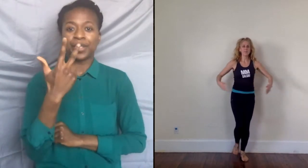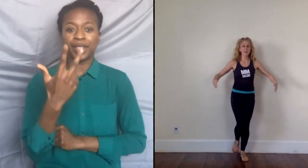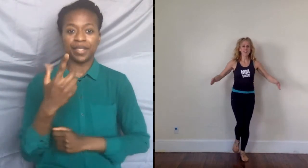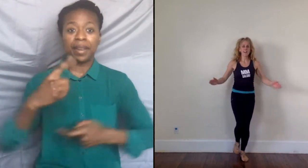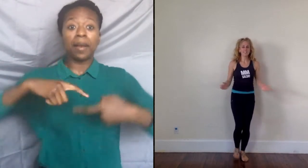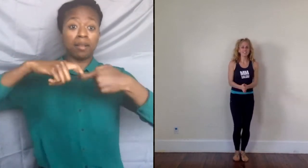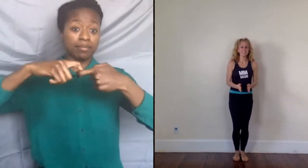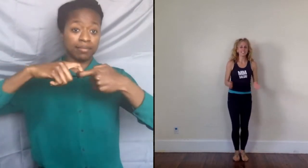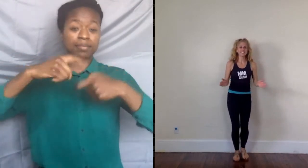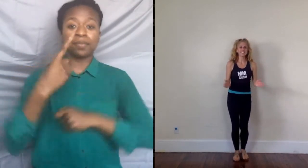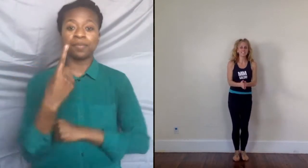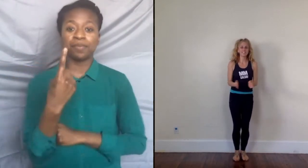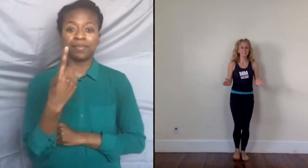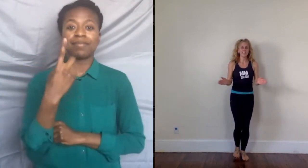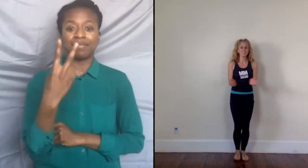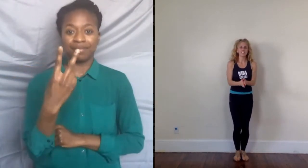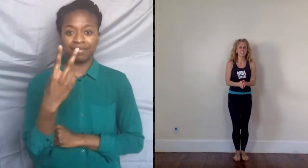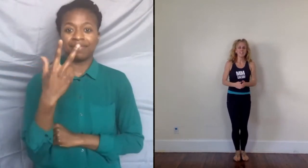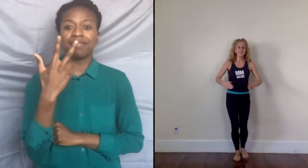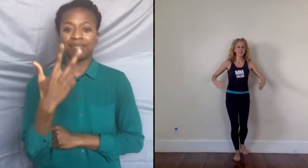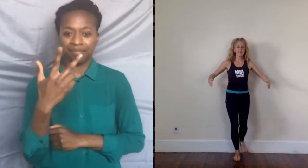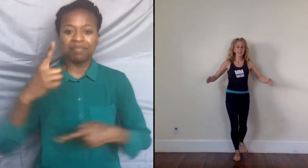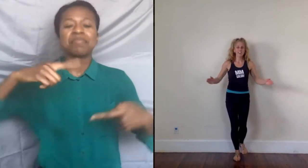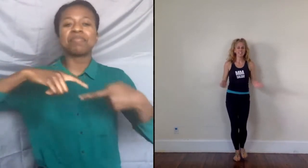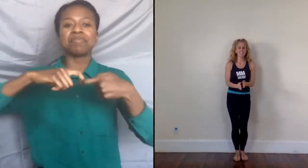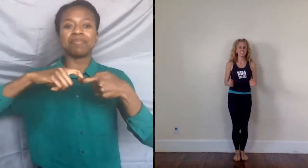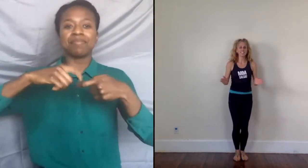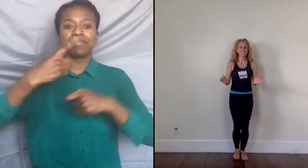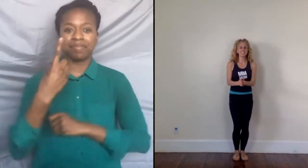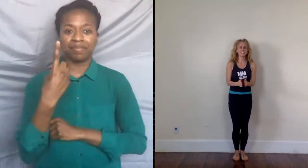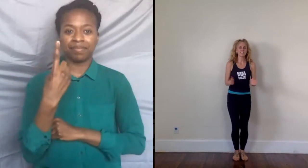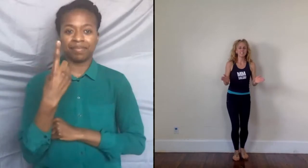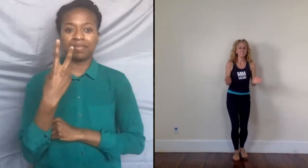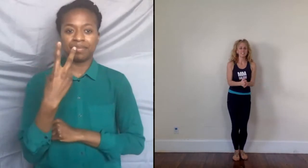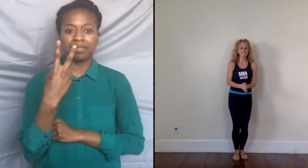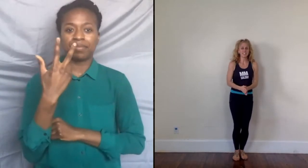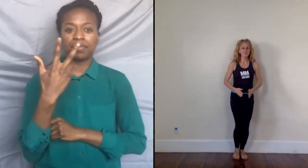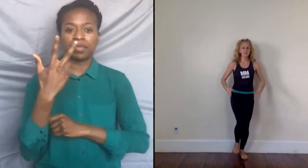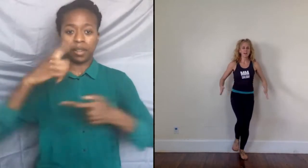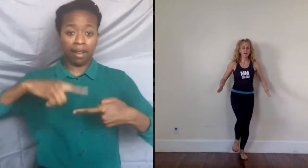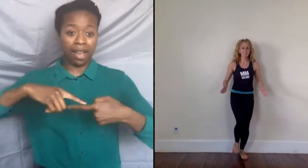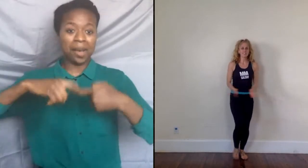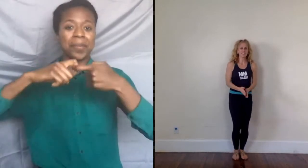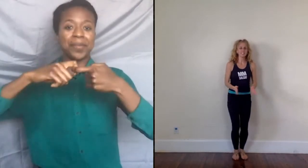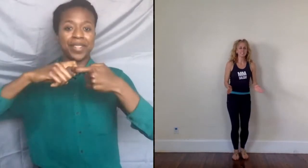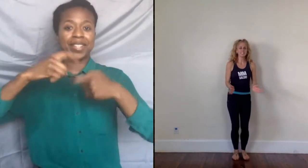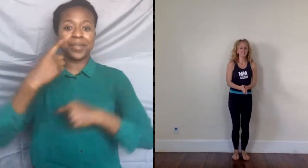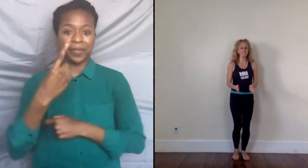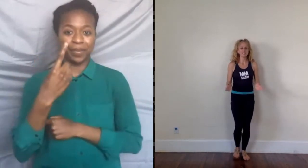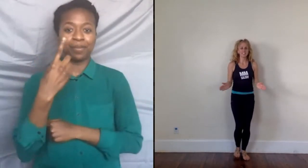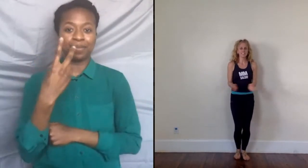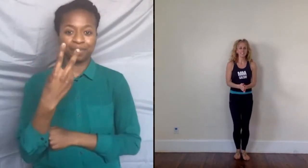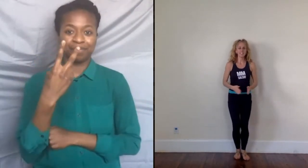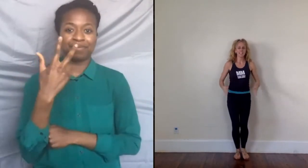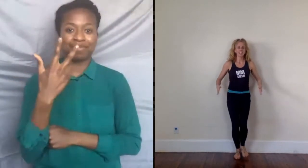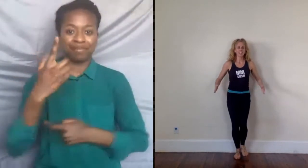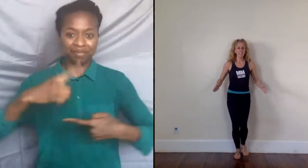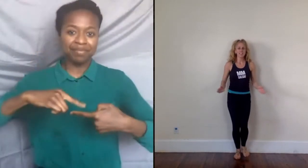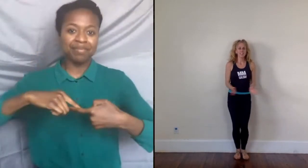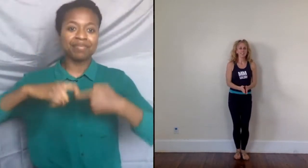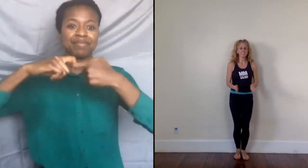3, pause. 1, 2, 3, pause. 1, 2, 3, pause. 1, 2,